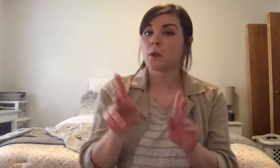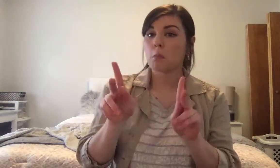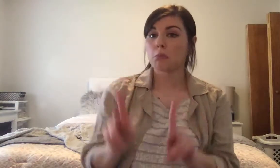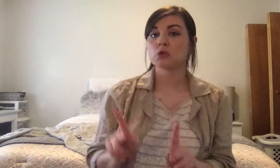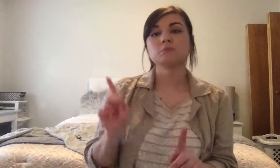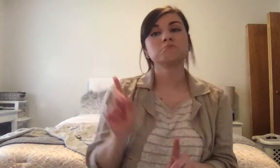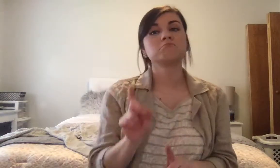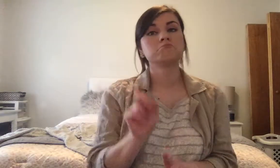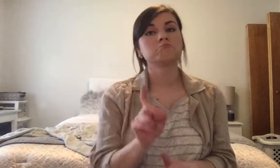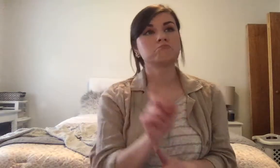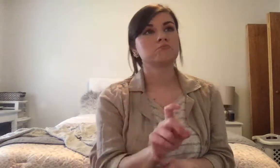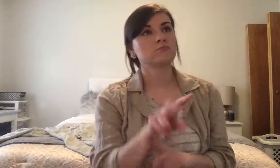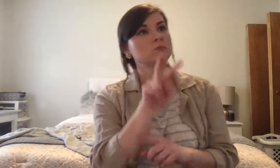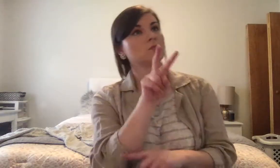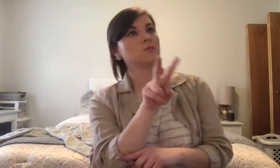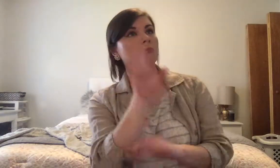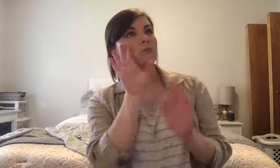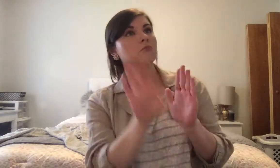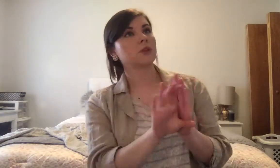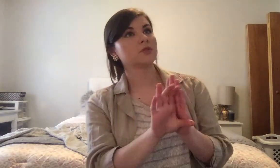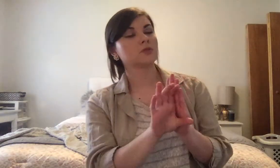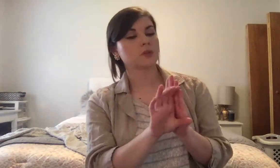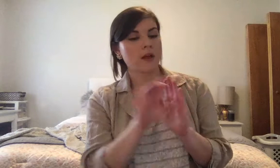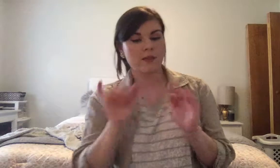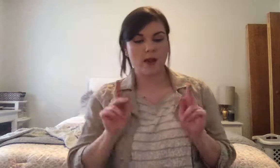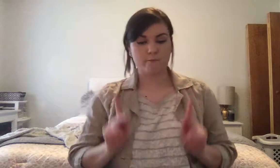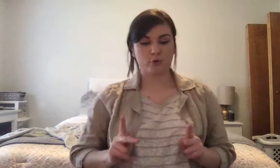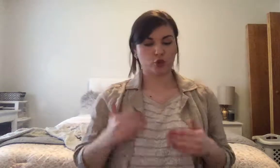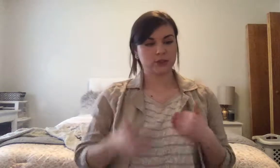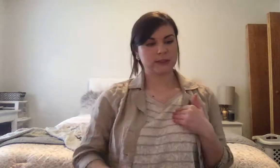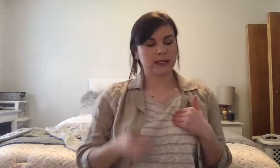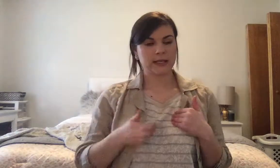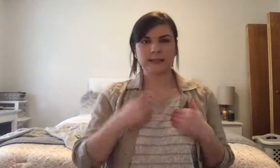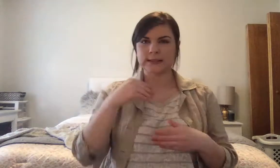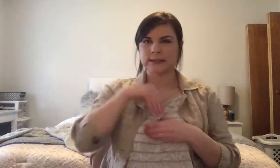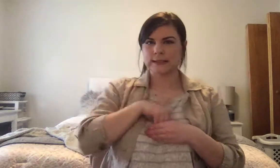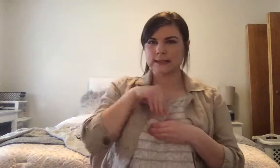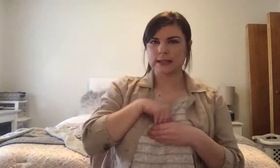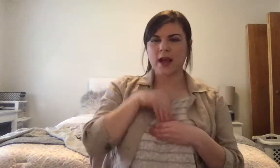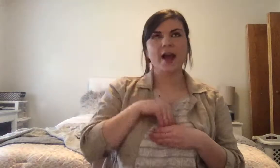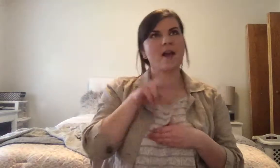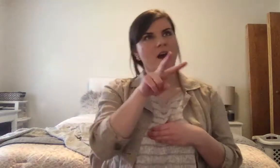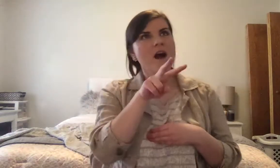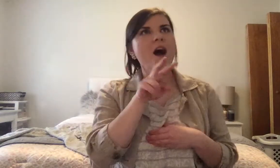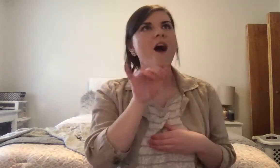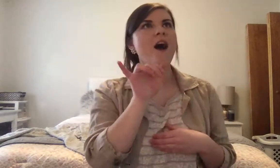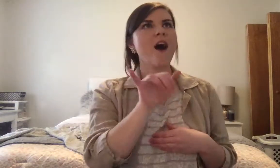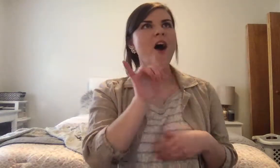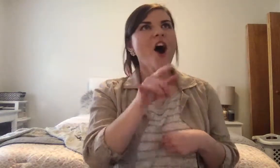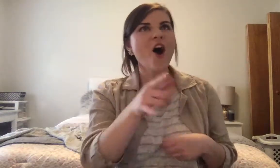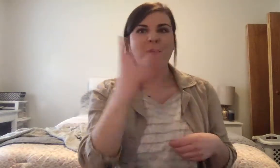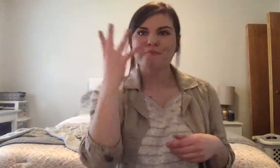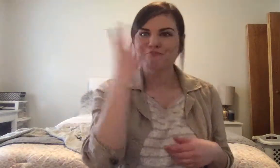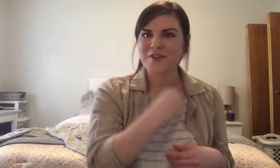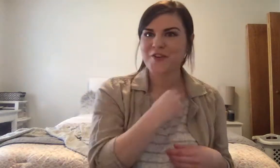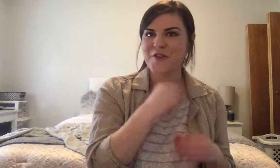and either that person will be a person like myself who will see a photograph and see this beautiful image